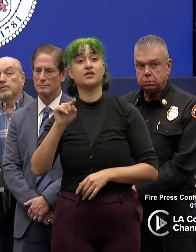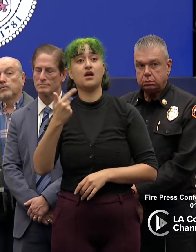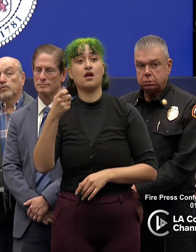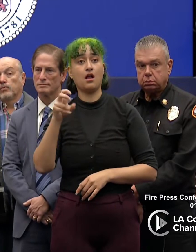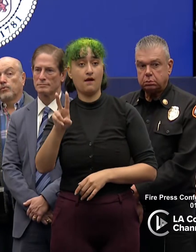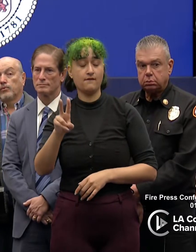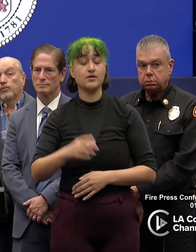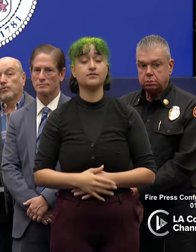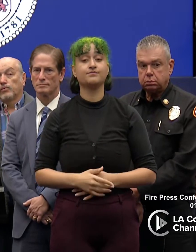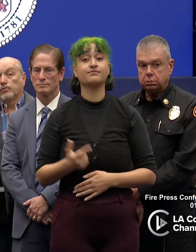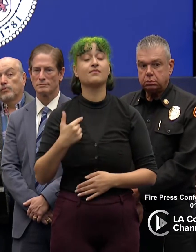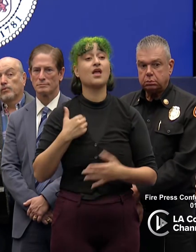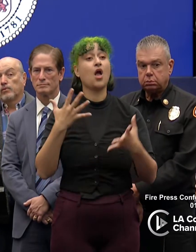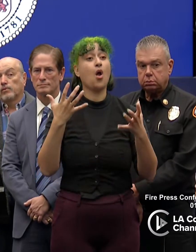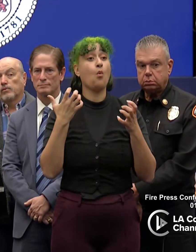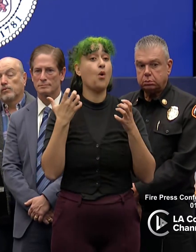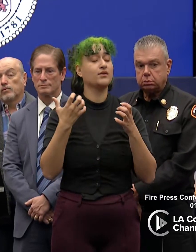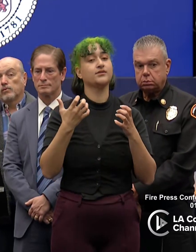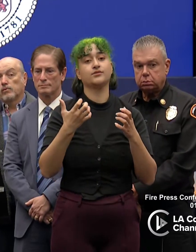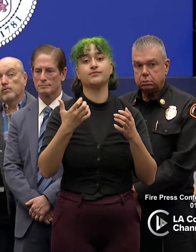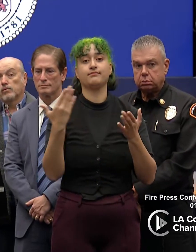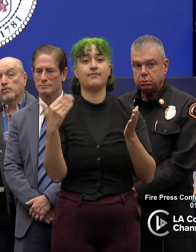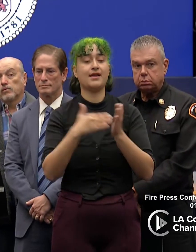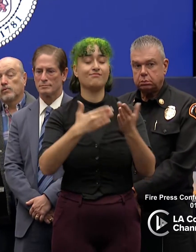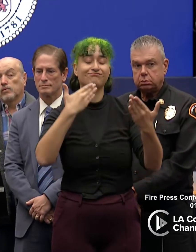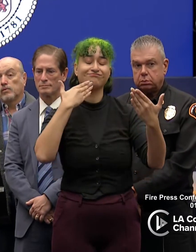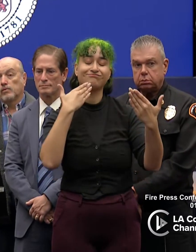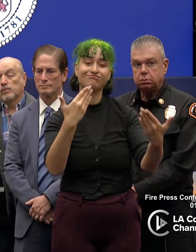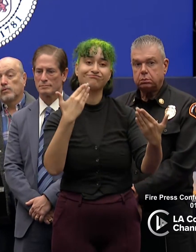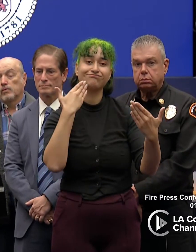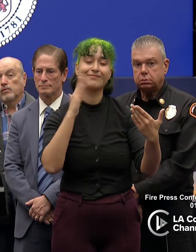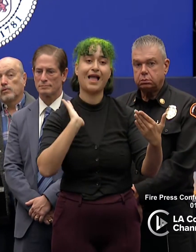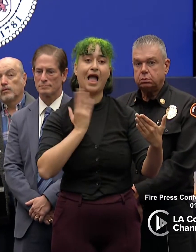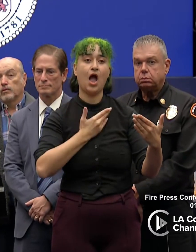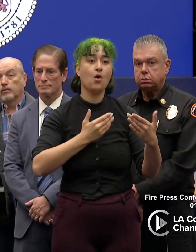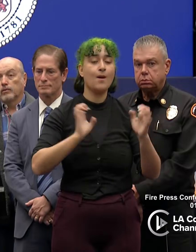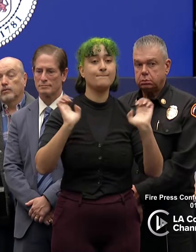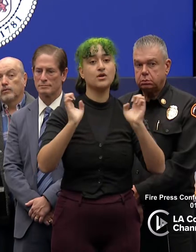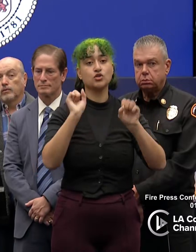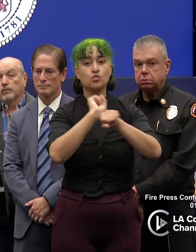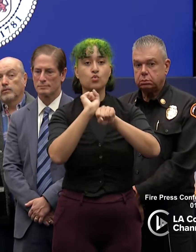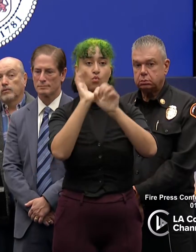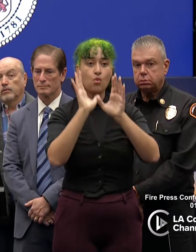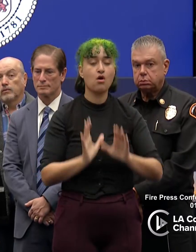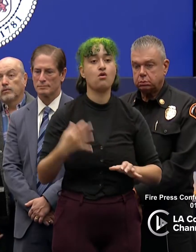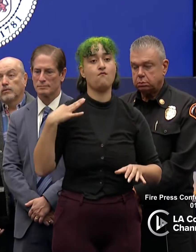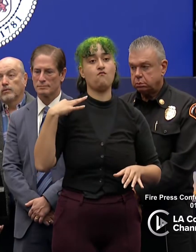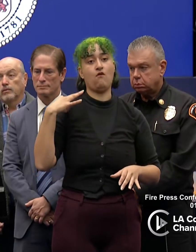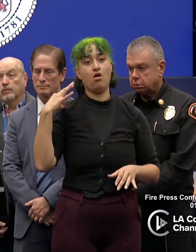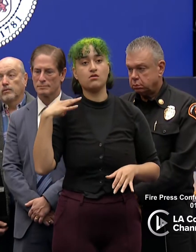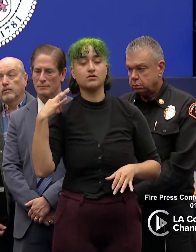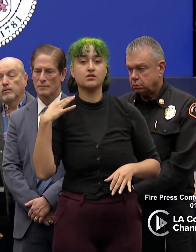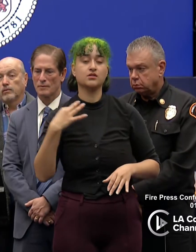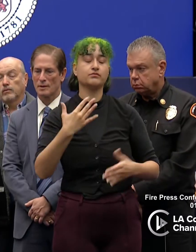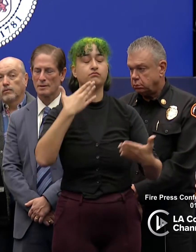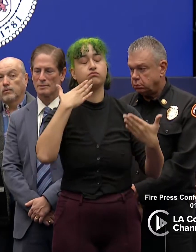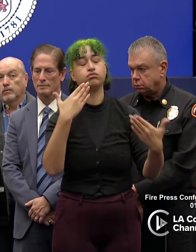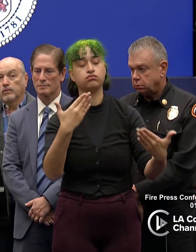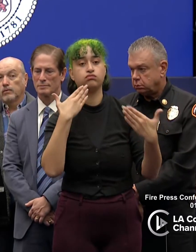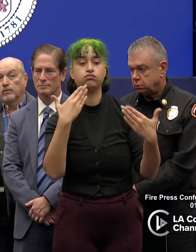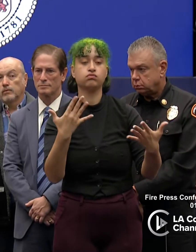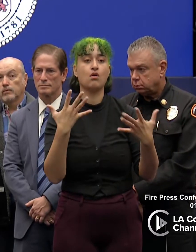emergency.lacounty.gov. And I want to echo the thanks to our first responders, to our volunteers. I also want